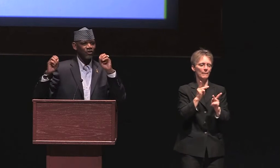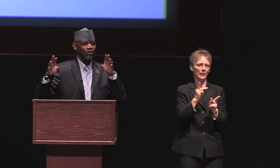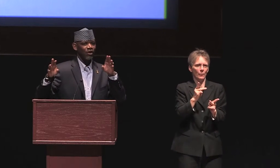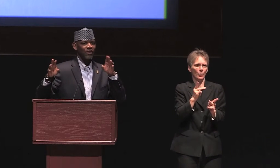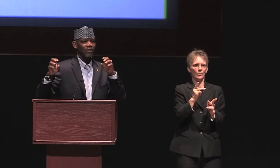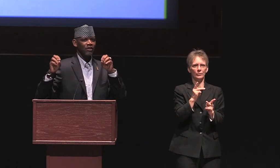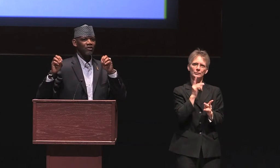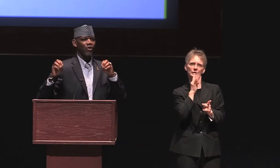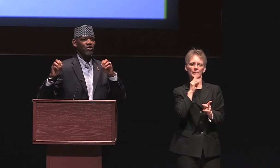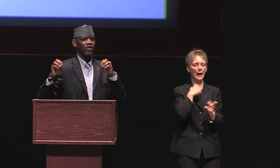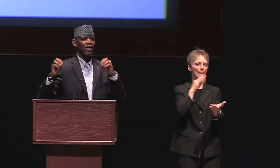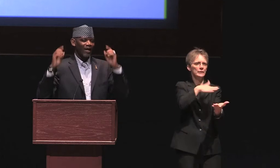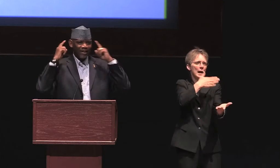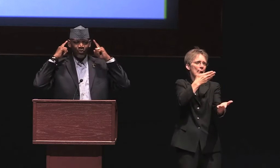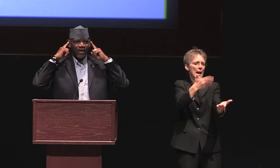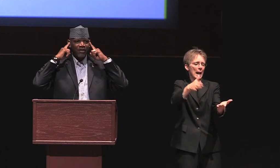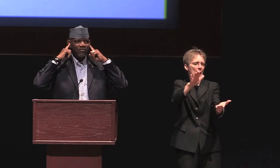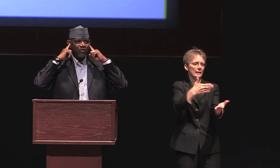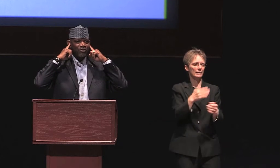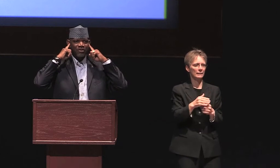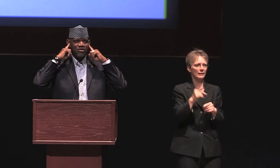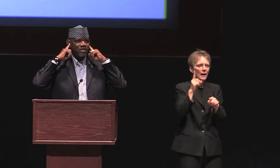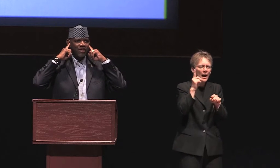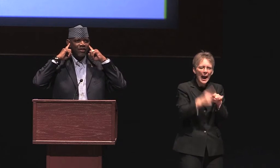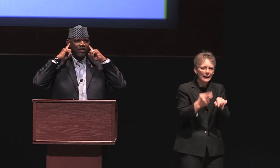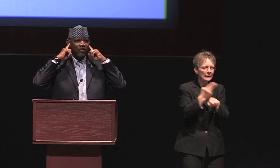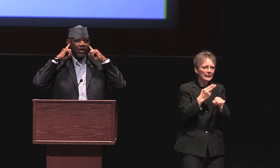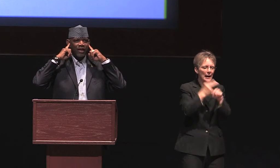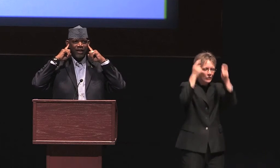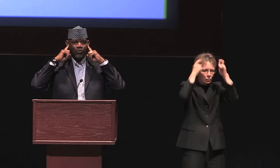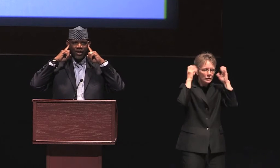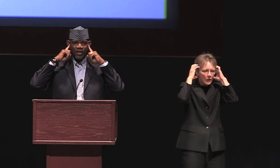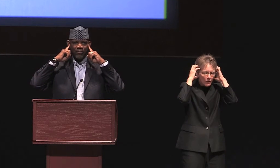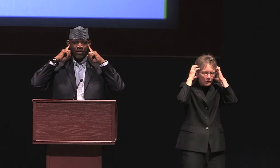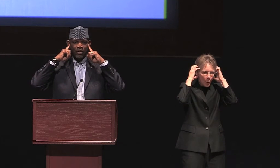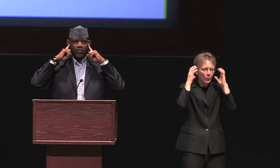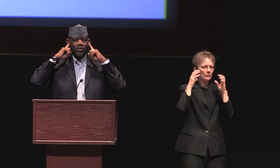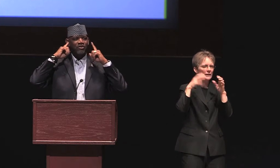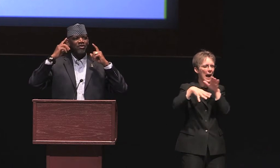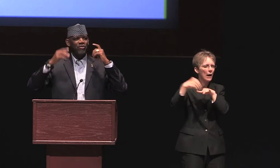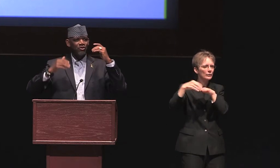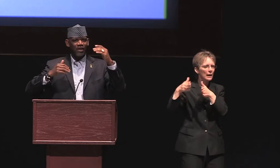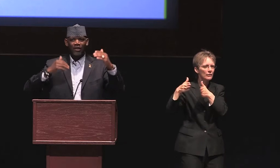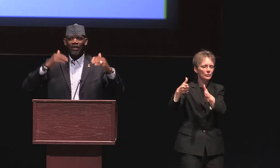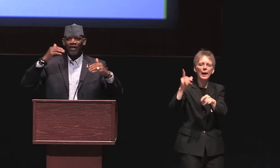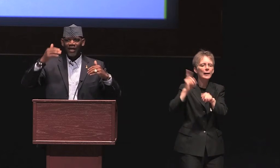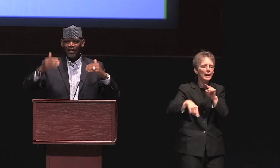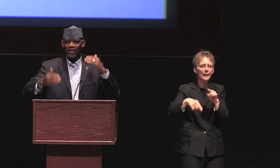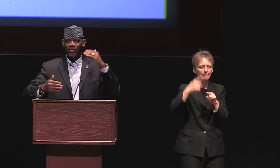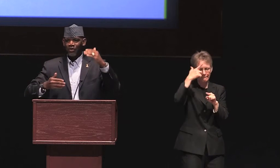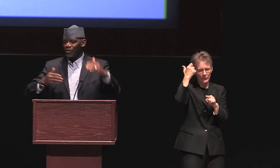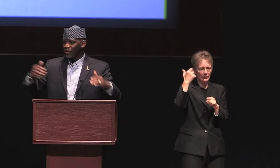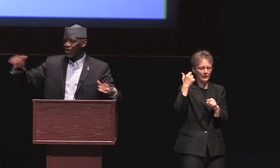and you're talking and it's poetry. I can't wear earphones in the street, okay? I can't wear them because there's music that